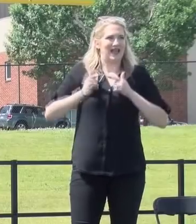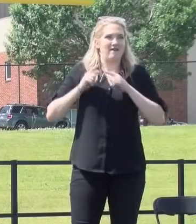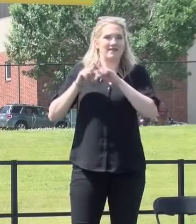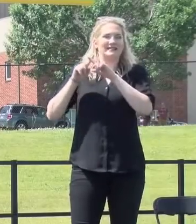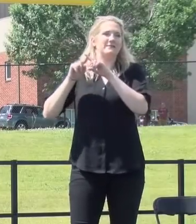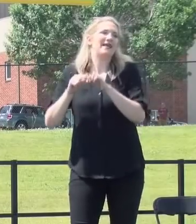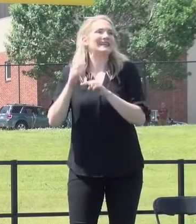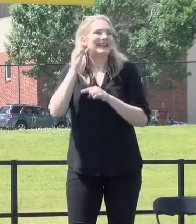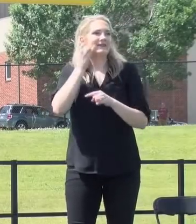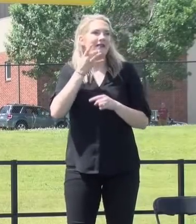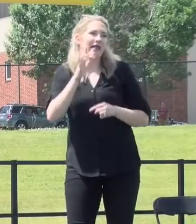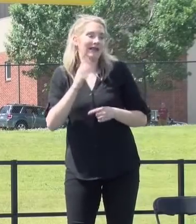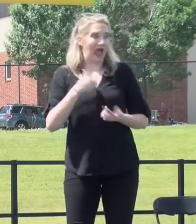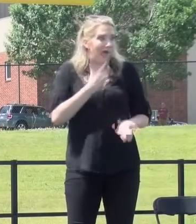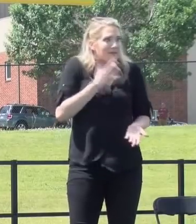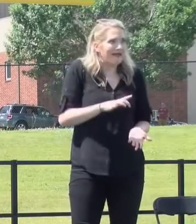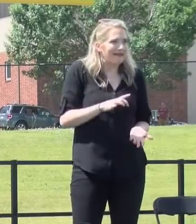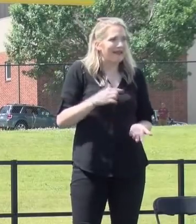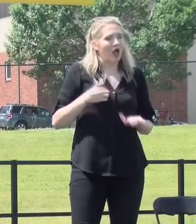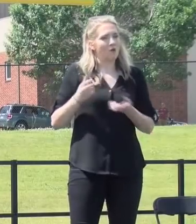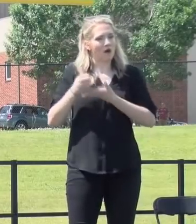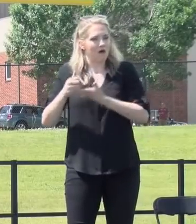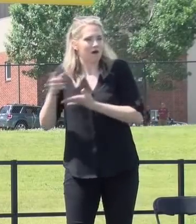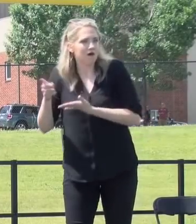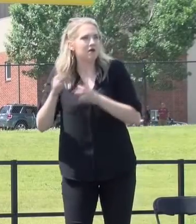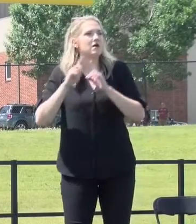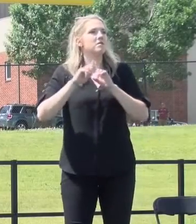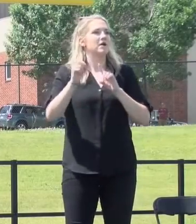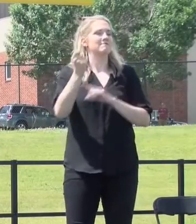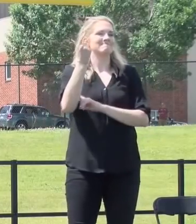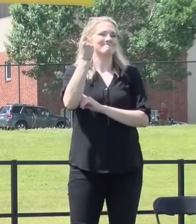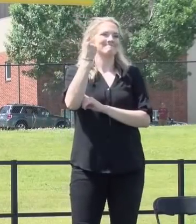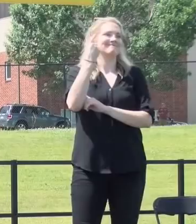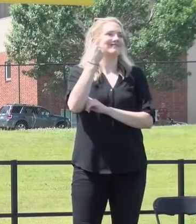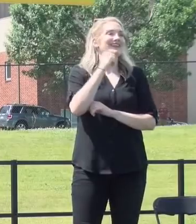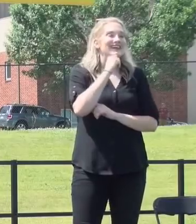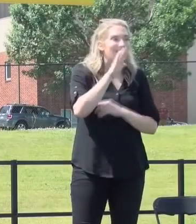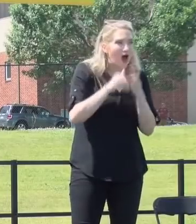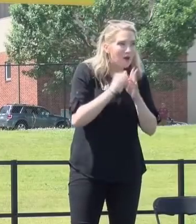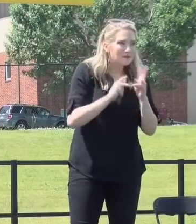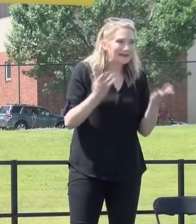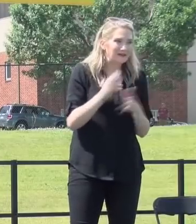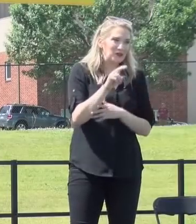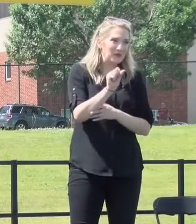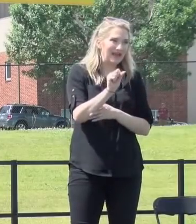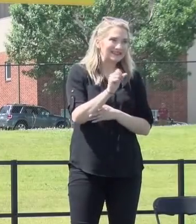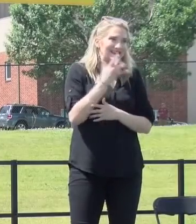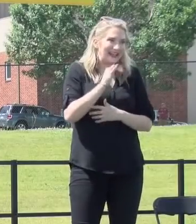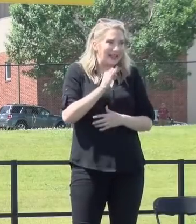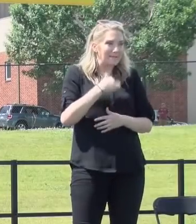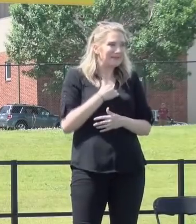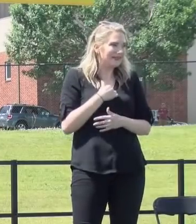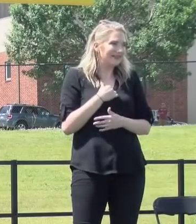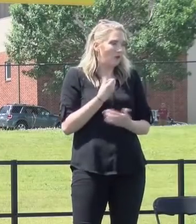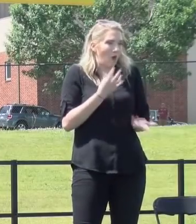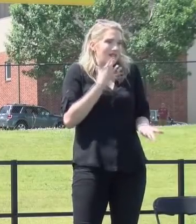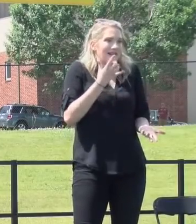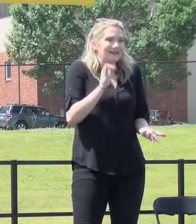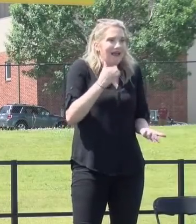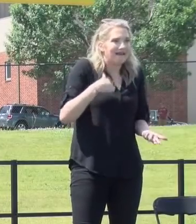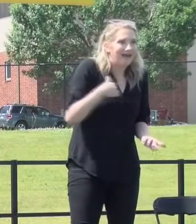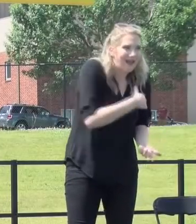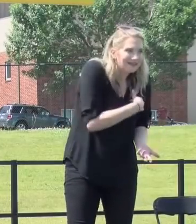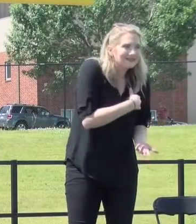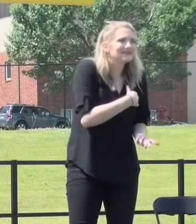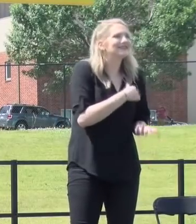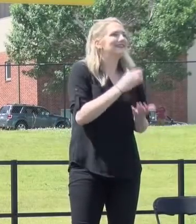getting lucky the way I am. But then I realized that not everyone in the U.S. is privileged as I am, or we are, and that our